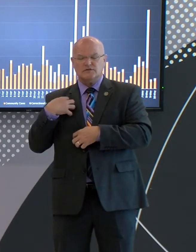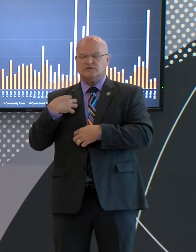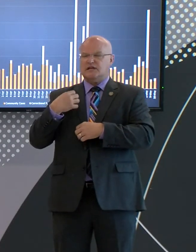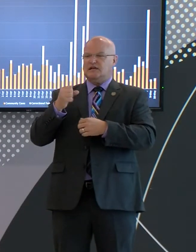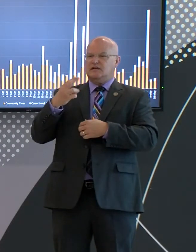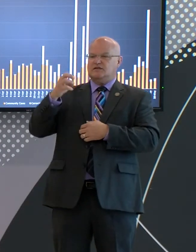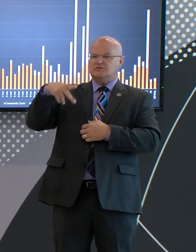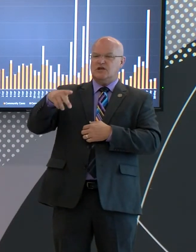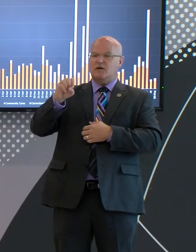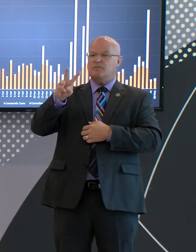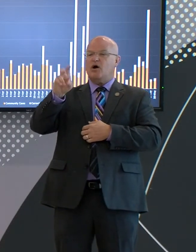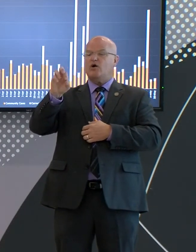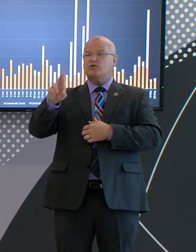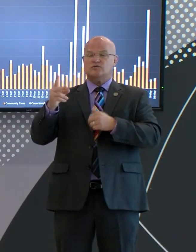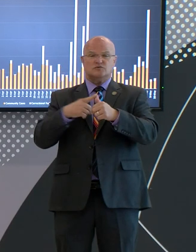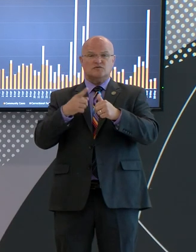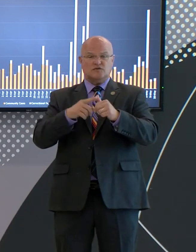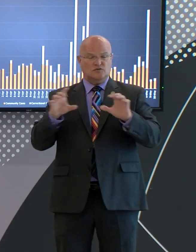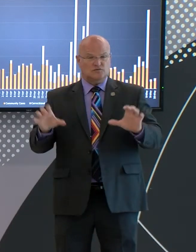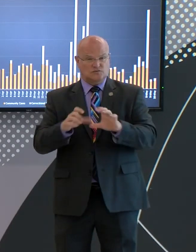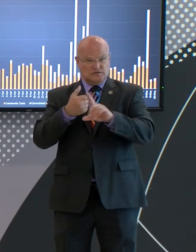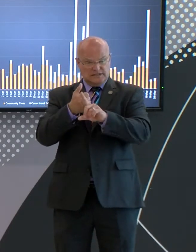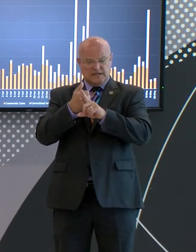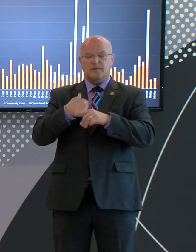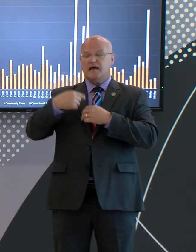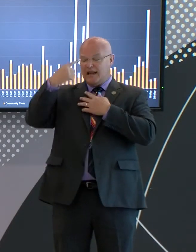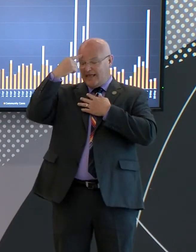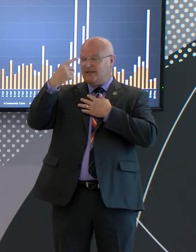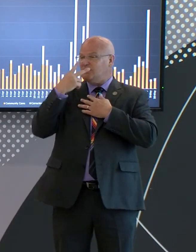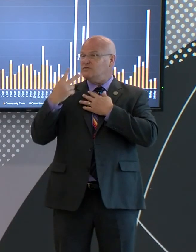shop owners to first set the example, and